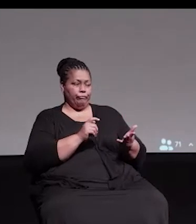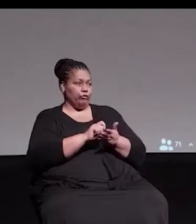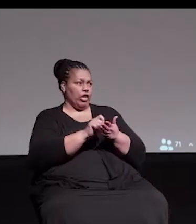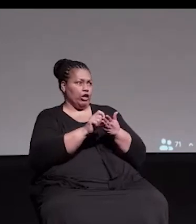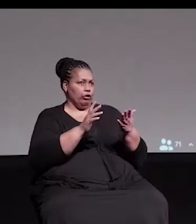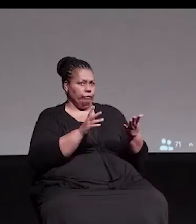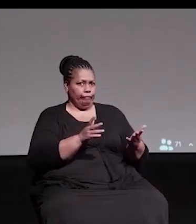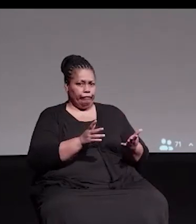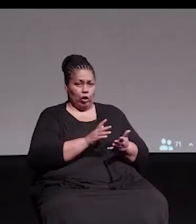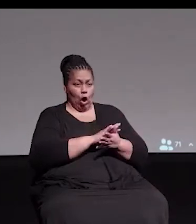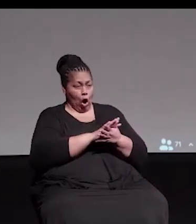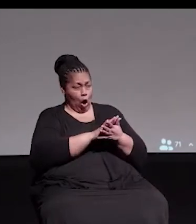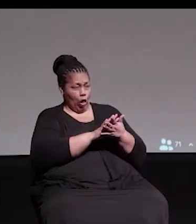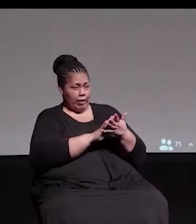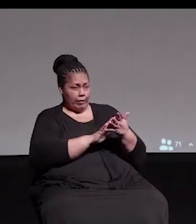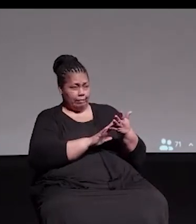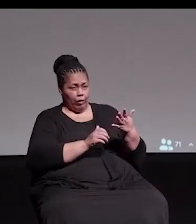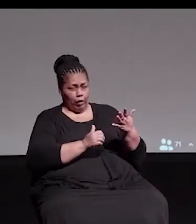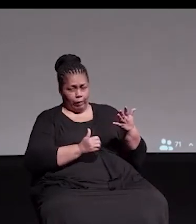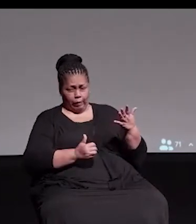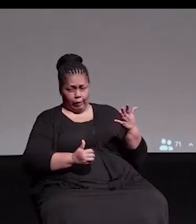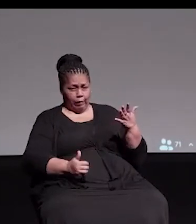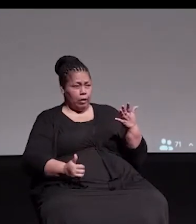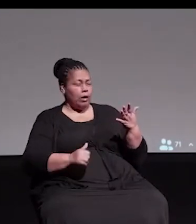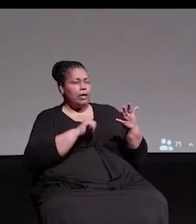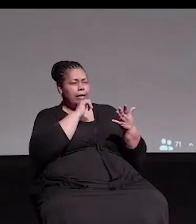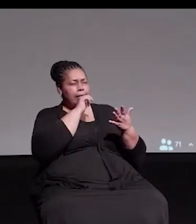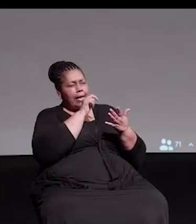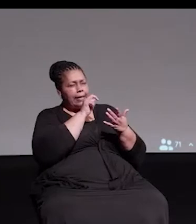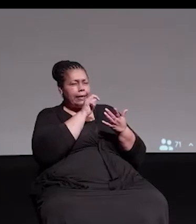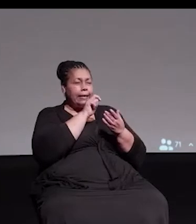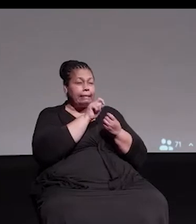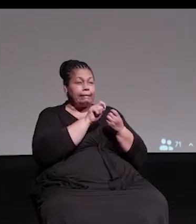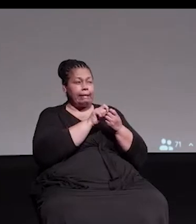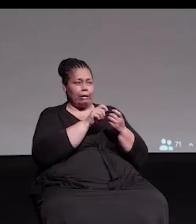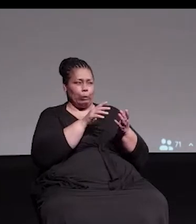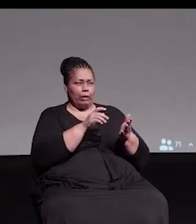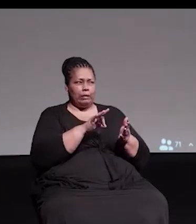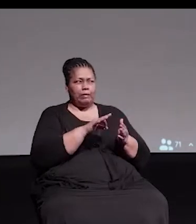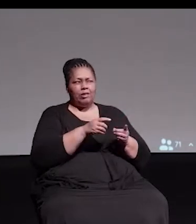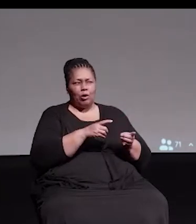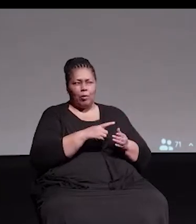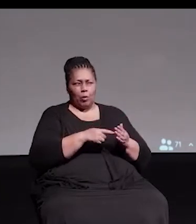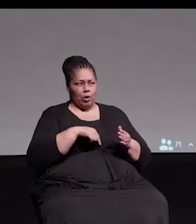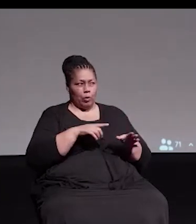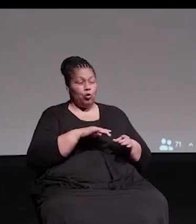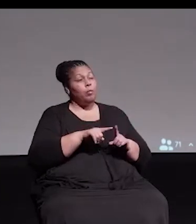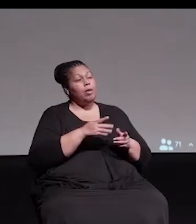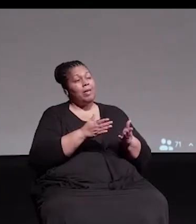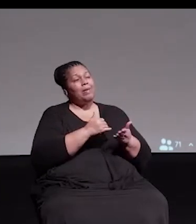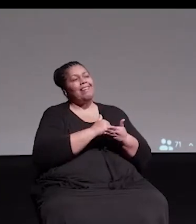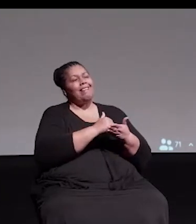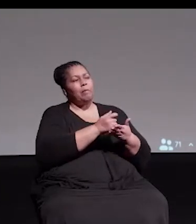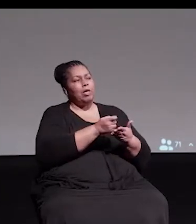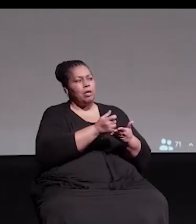writer, all these other not exact ways of describing what we do, but it may help a little